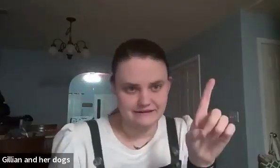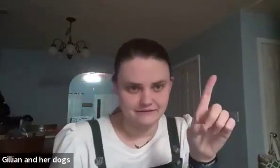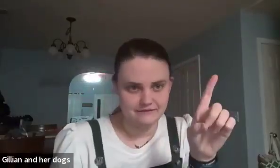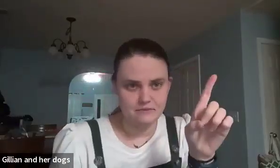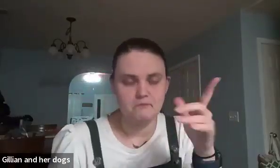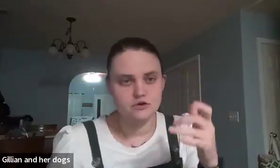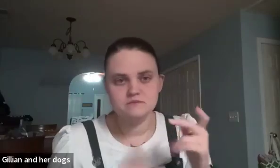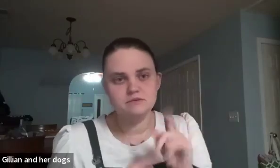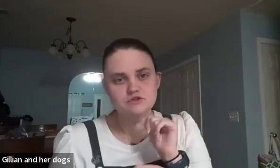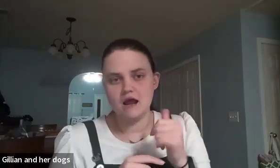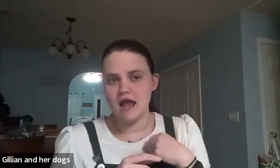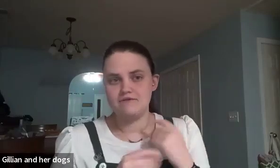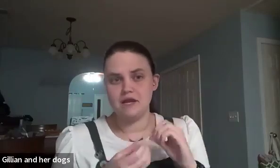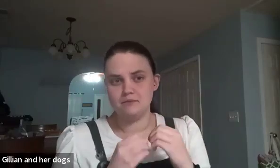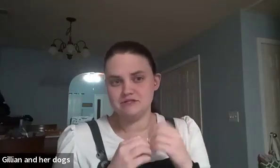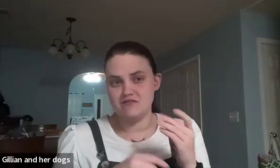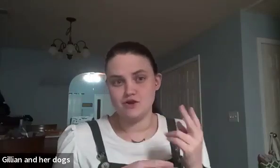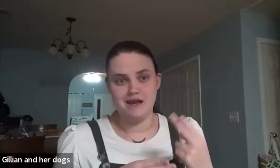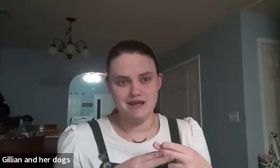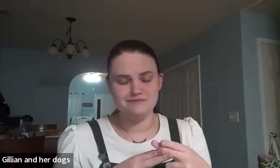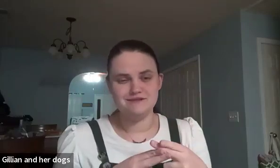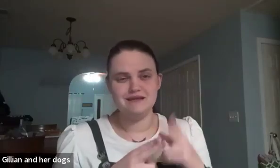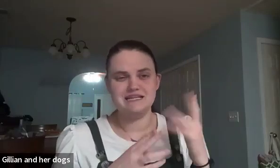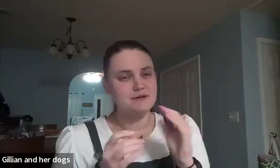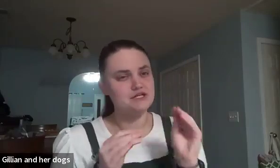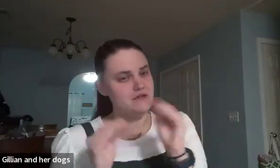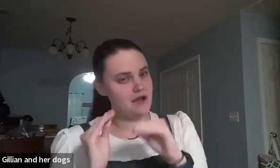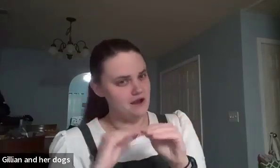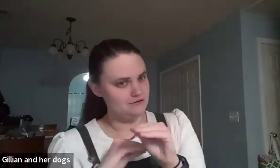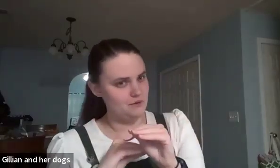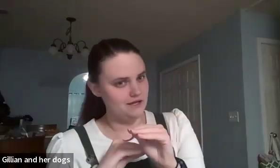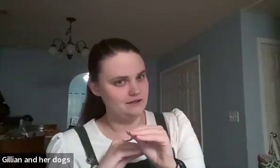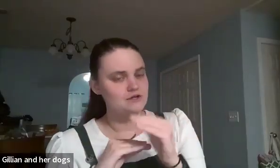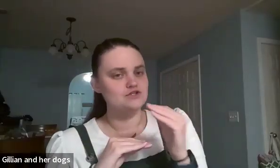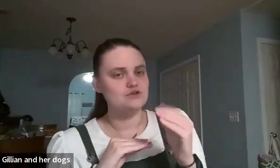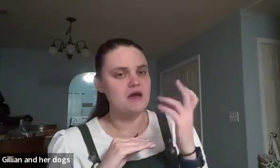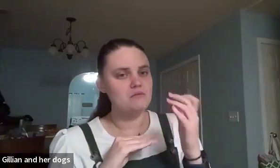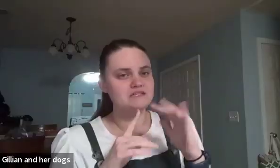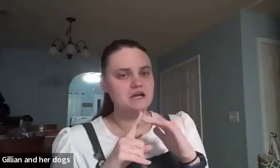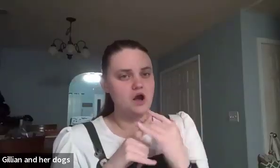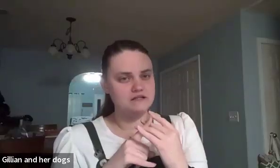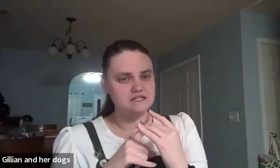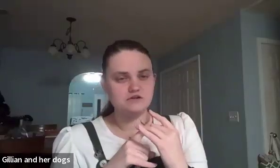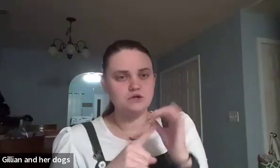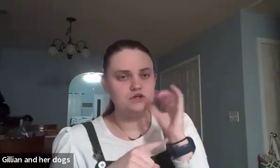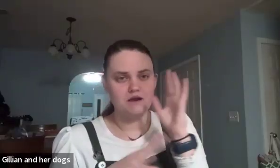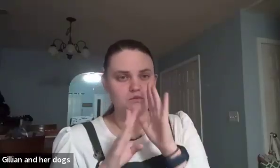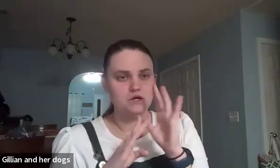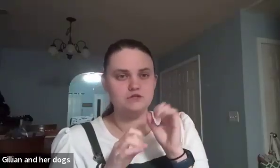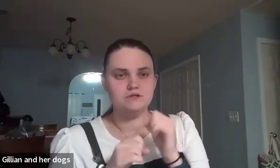9RED. Most people do not have numbers in their names, especially that kind of way. So that one's like a context clue where you don't have to worry too much